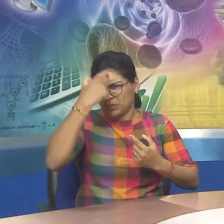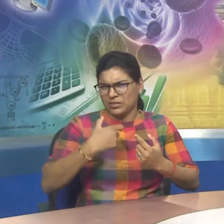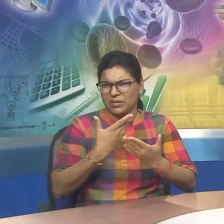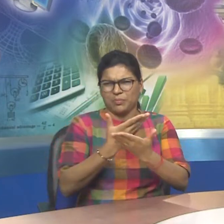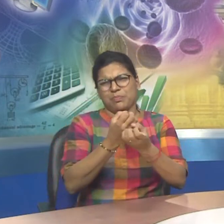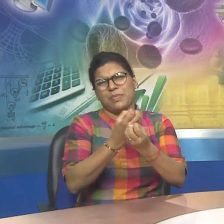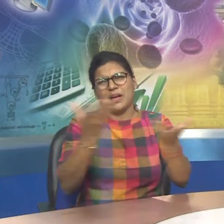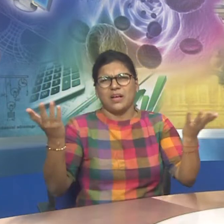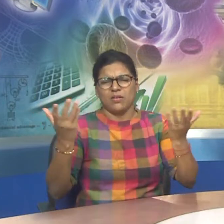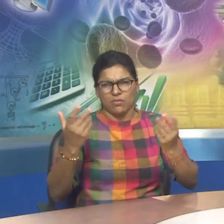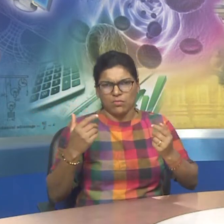politics.